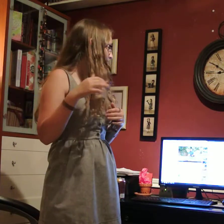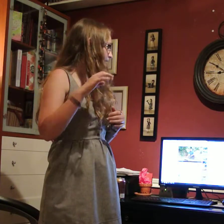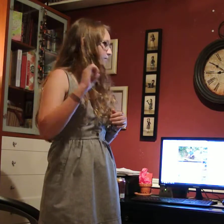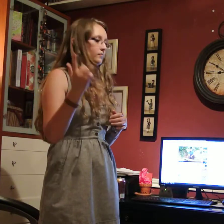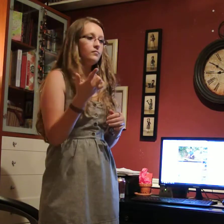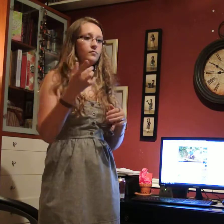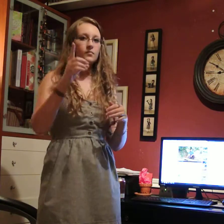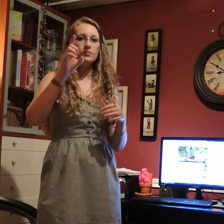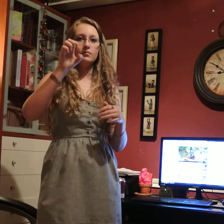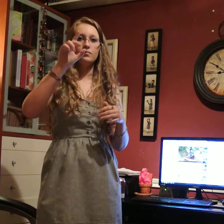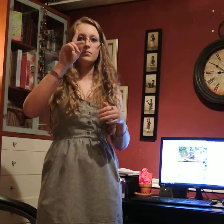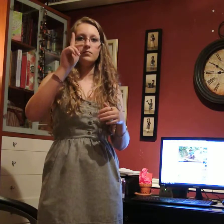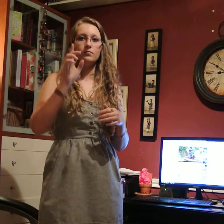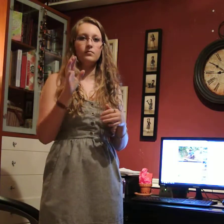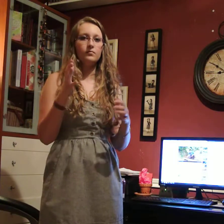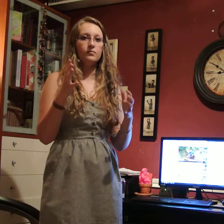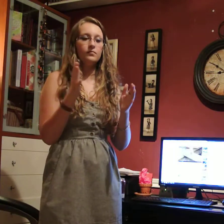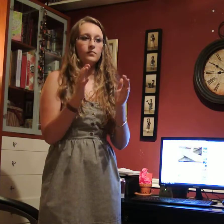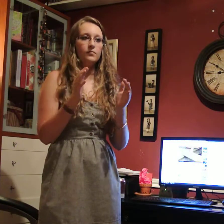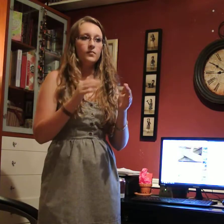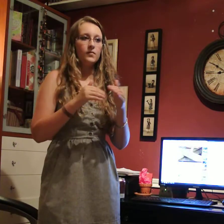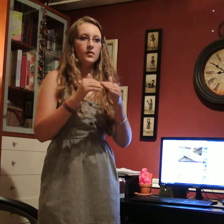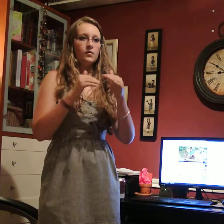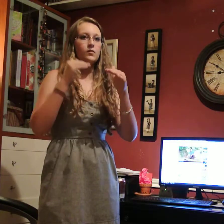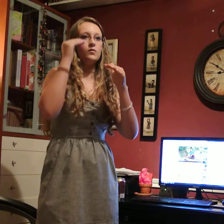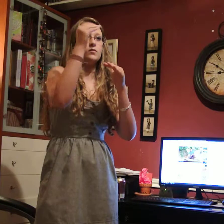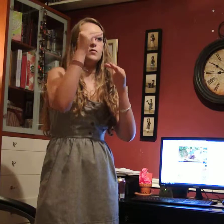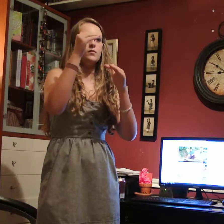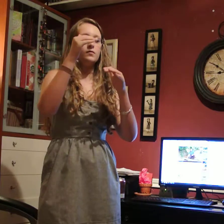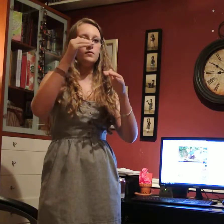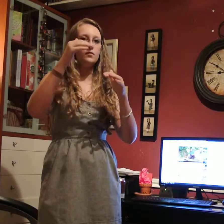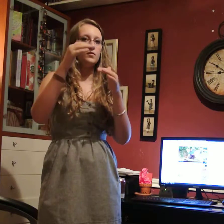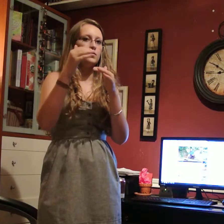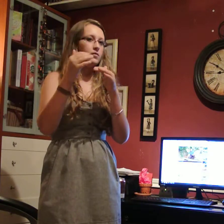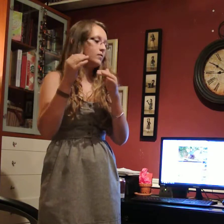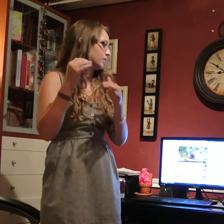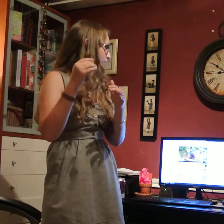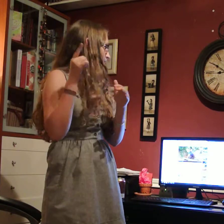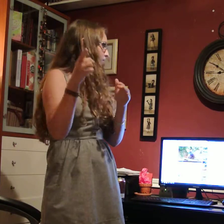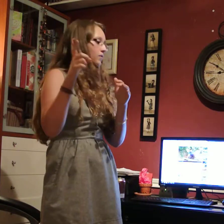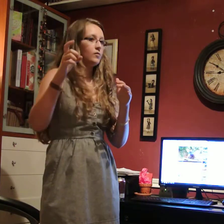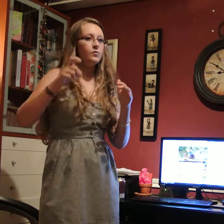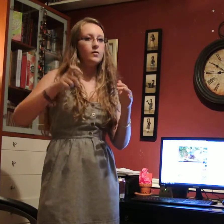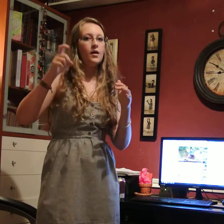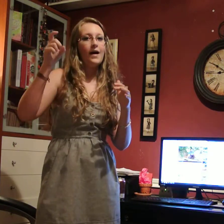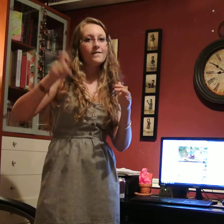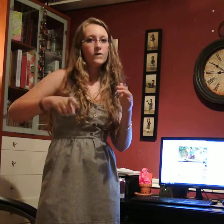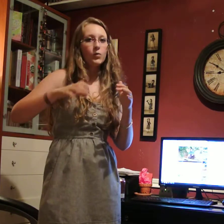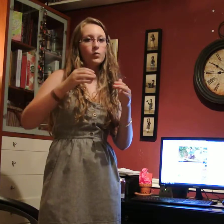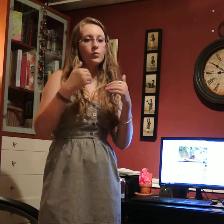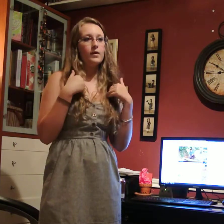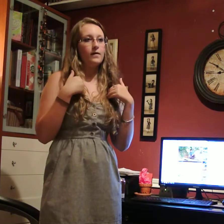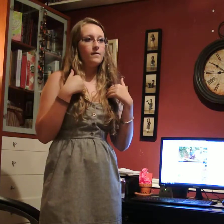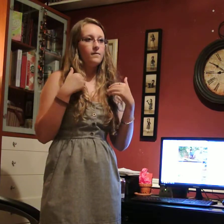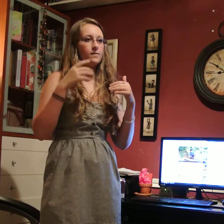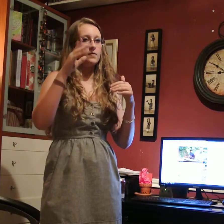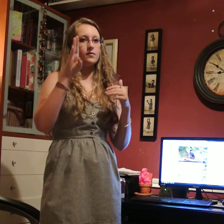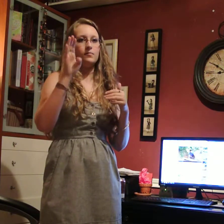is 2.6, so we've got one running right through the middle. You want to make sure that your bearer is as level as possible. So to do that, I'm using